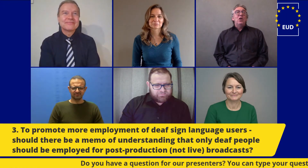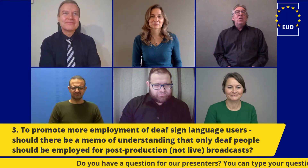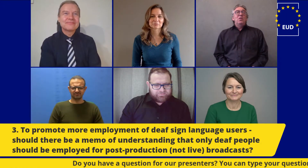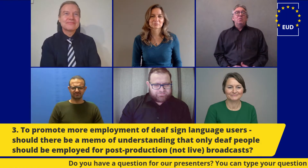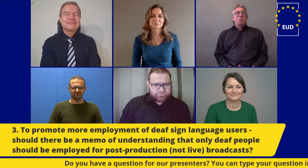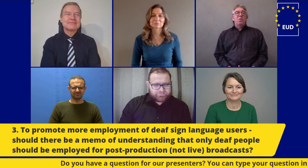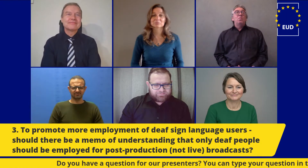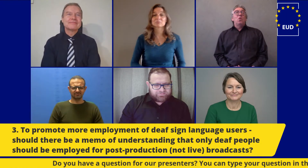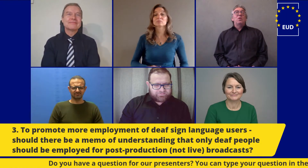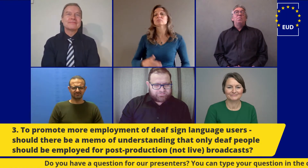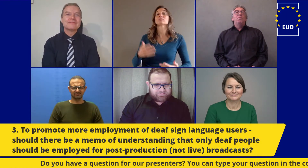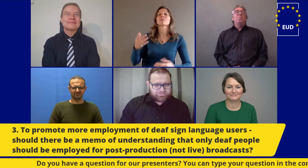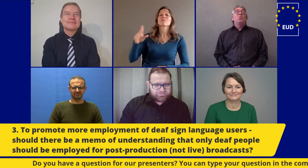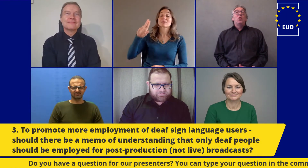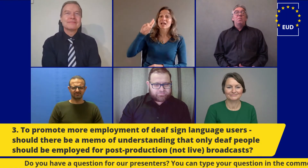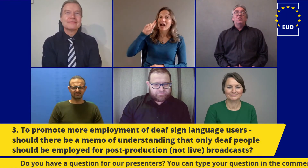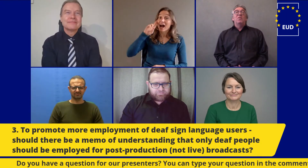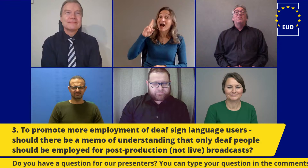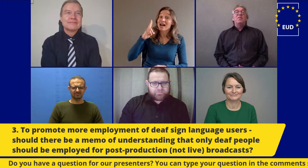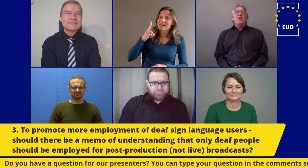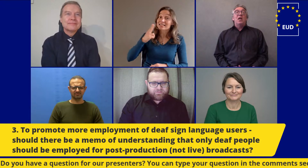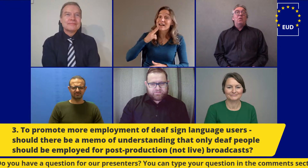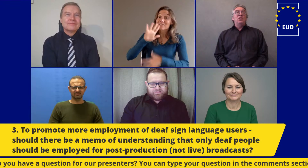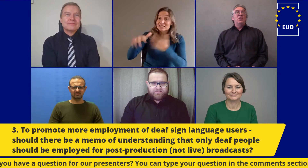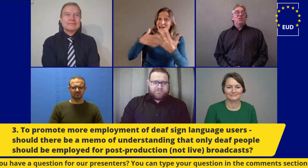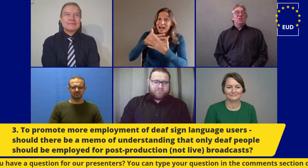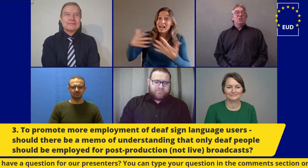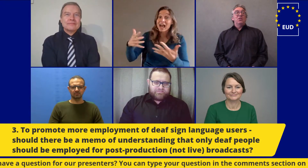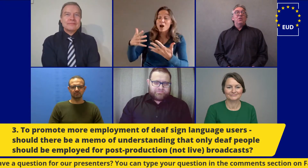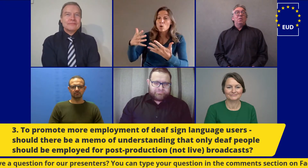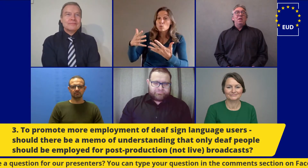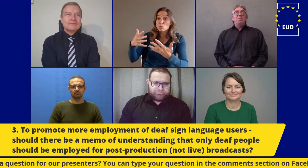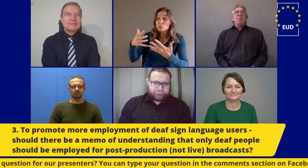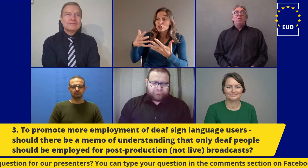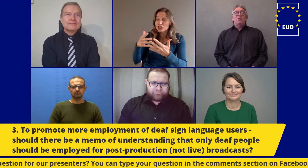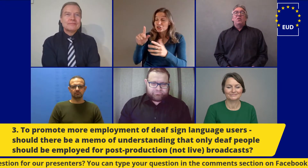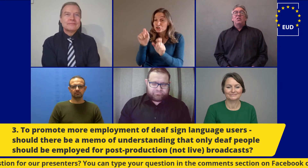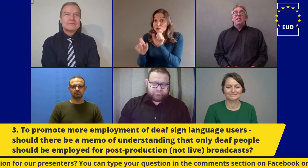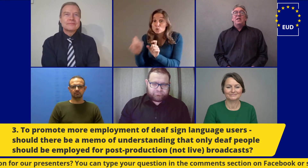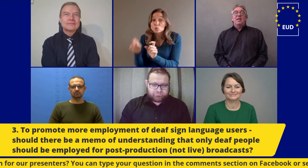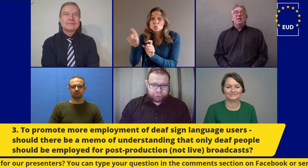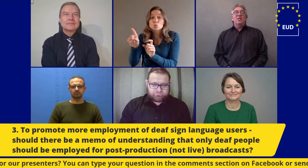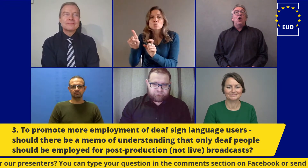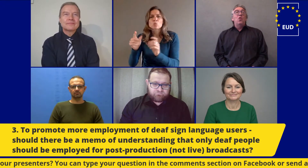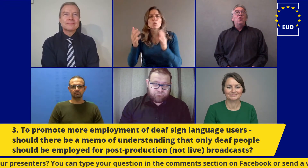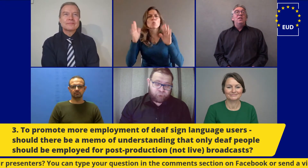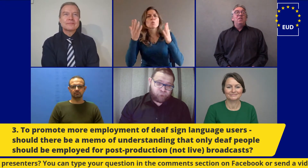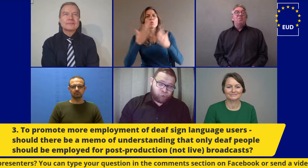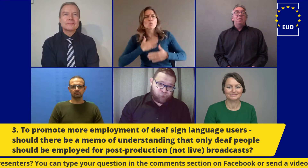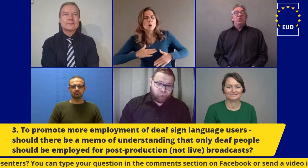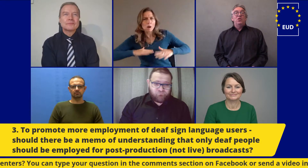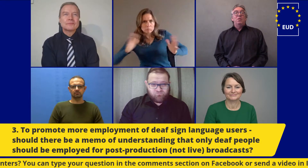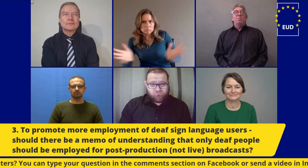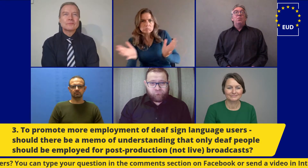To promote more employment of deaf sign language users, should there be a memo of understanding that only deaf people should be employed